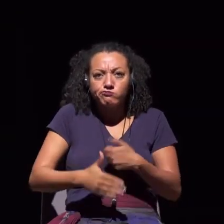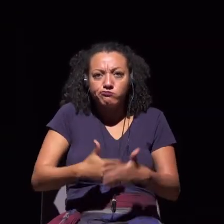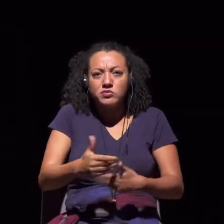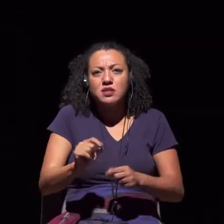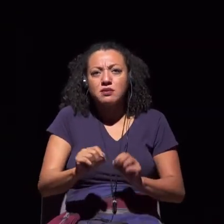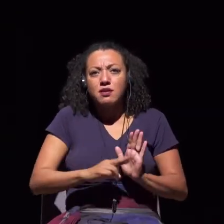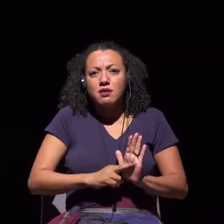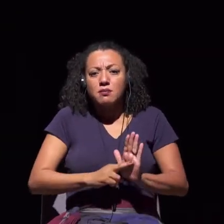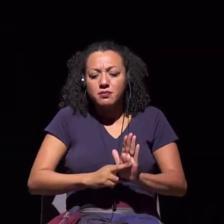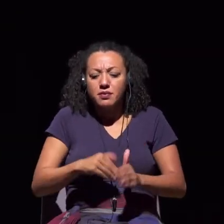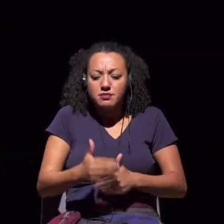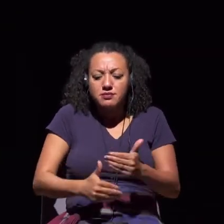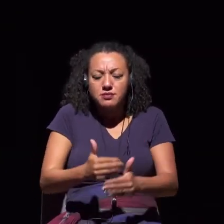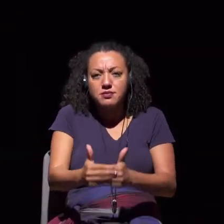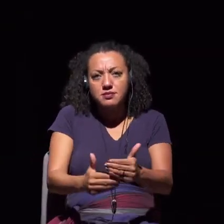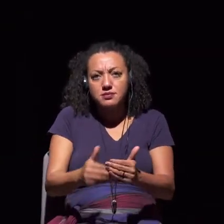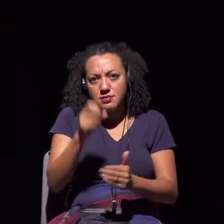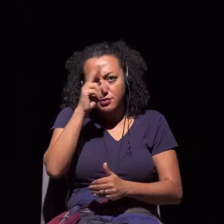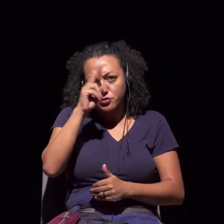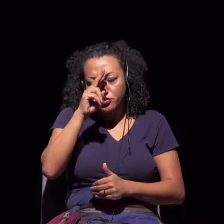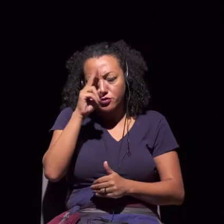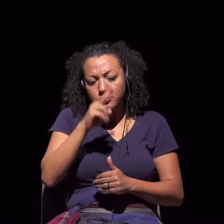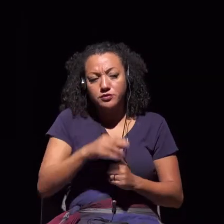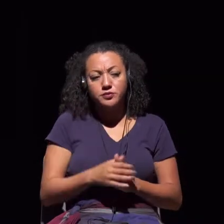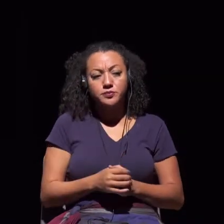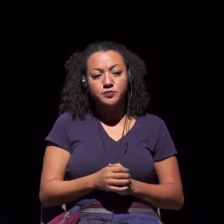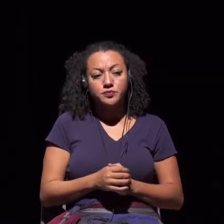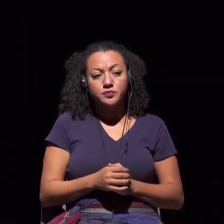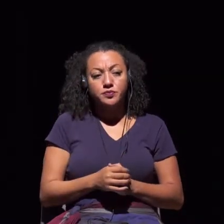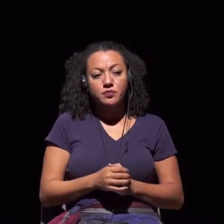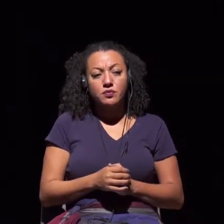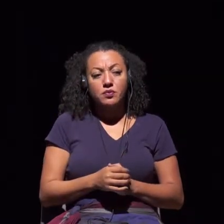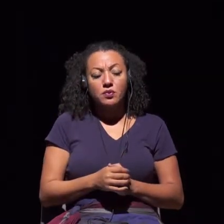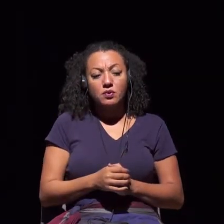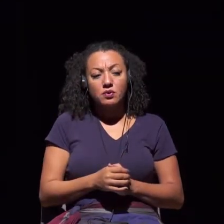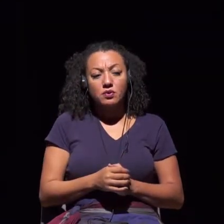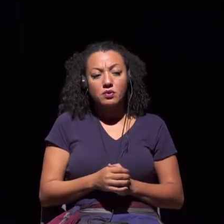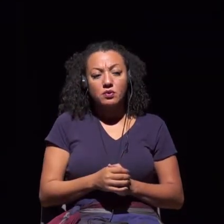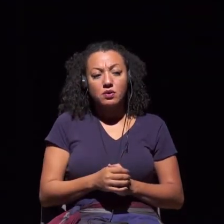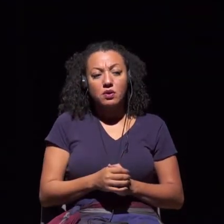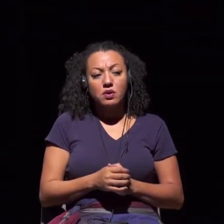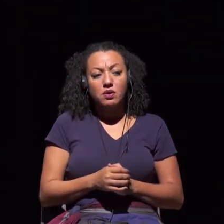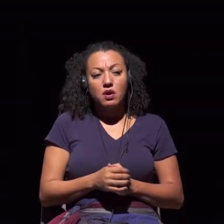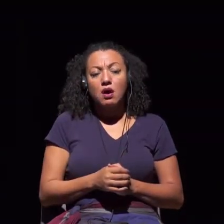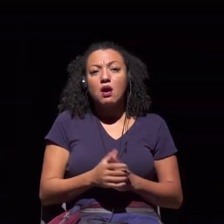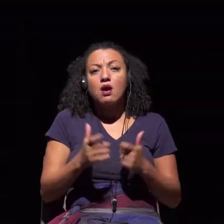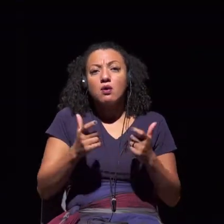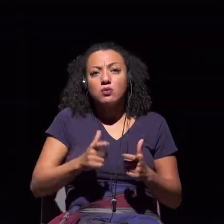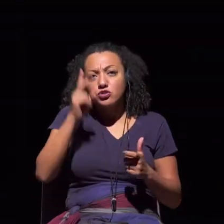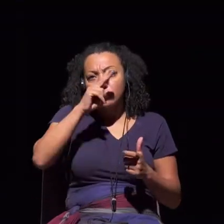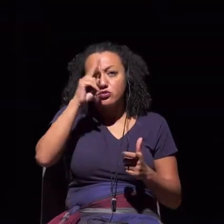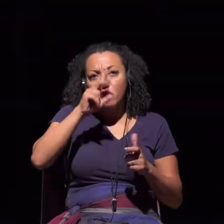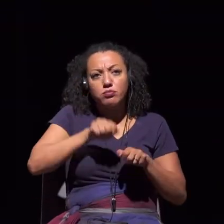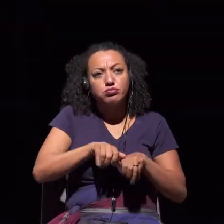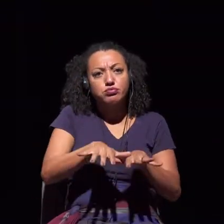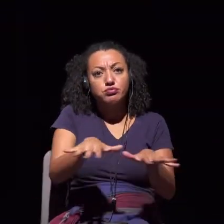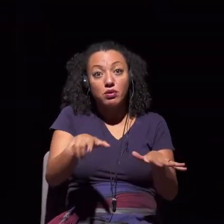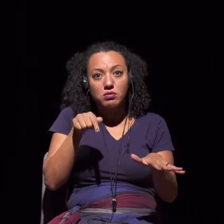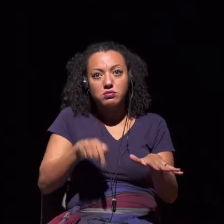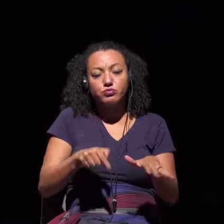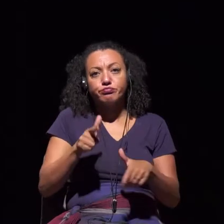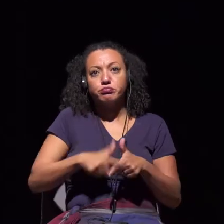and where is it being disseminated, became an issue. And so while the